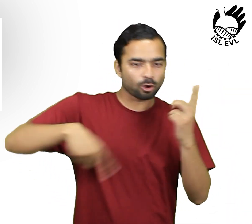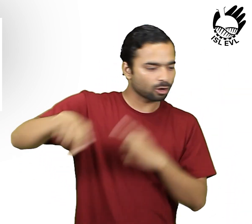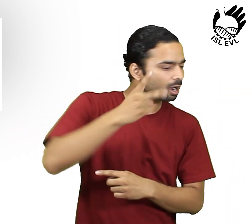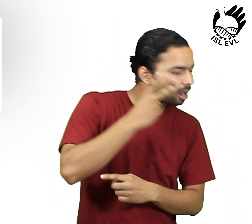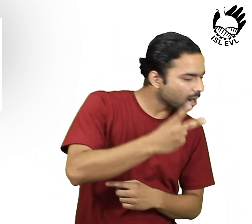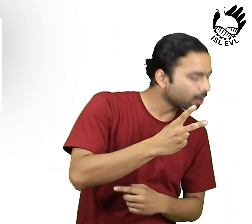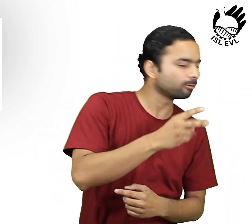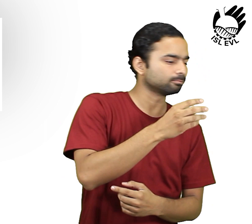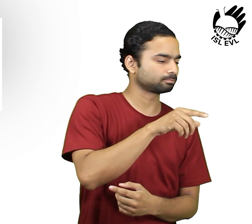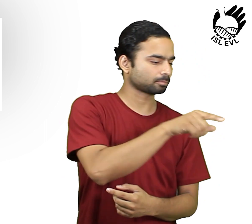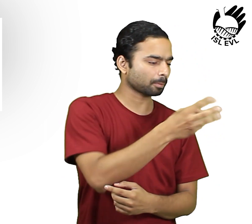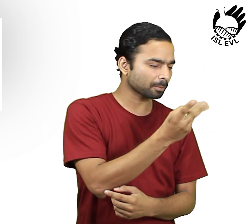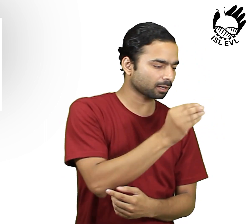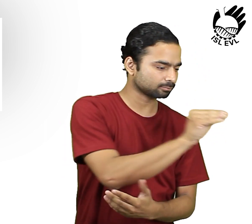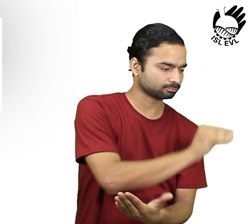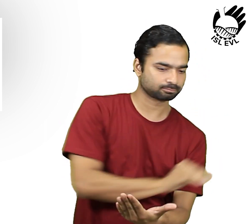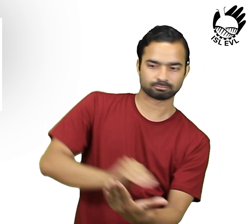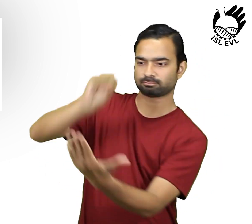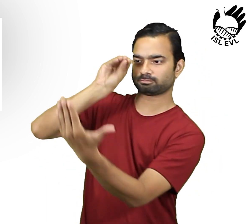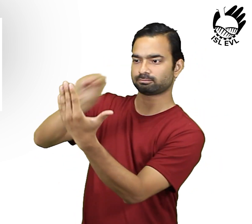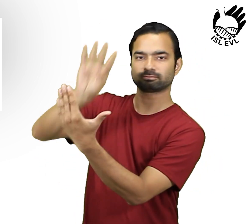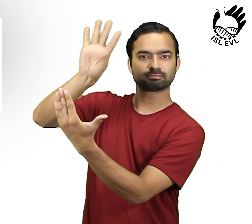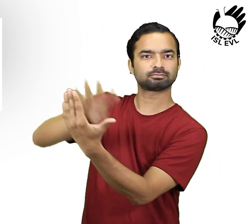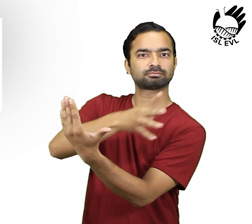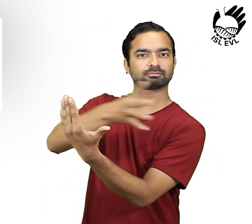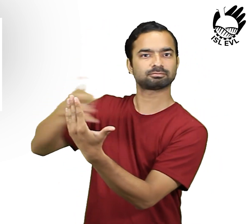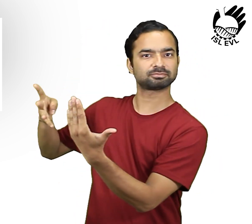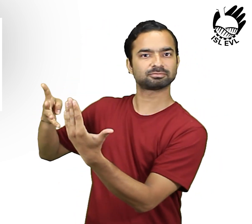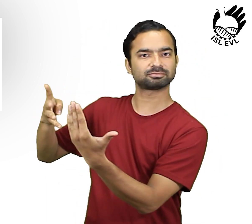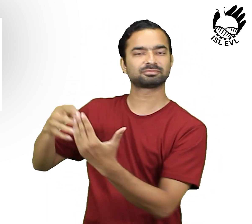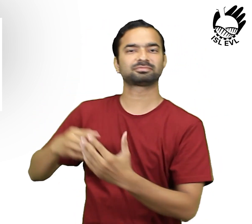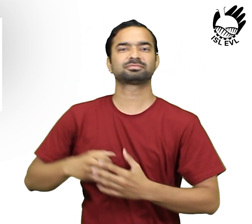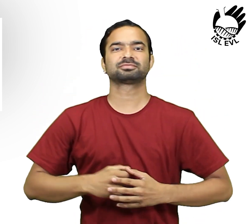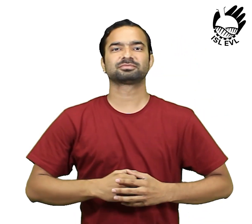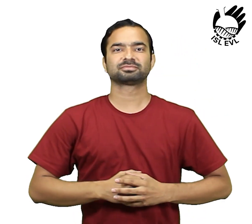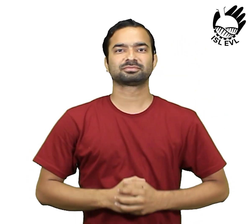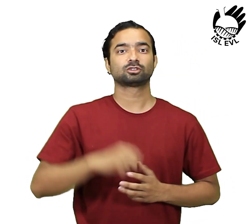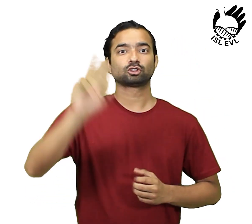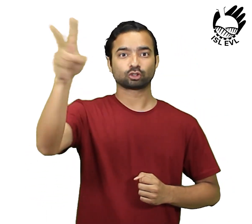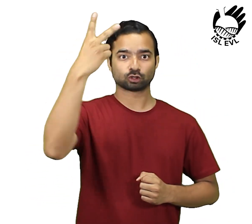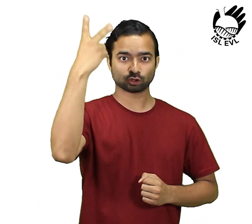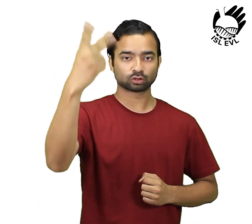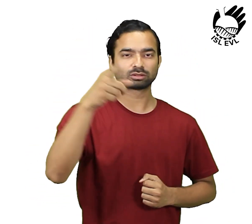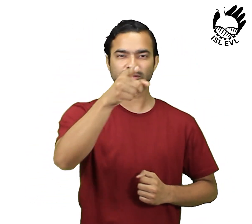For example, a measuring cylinder, beaker, or a clean medicine syringe.